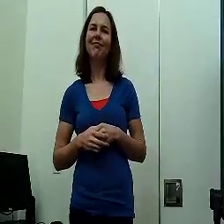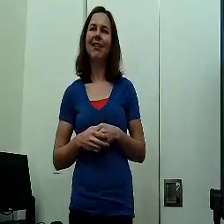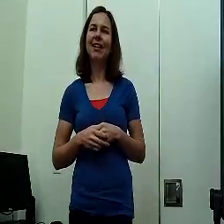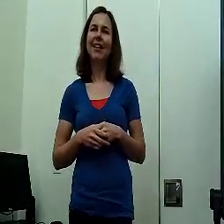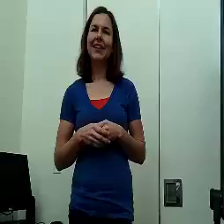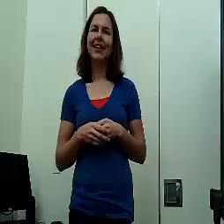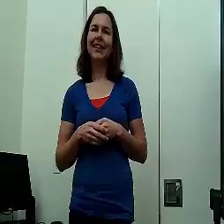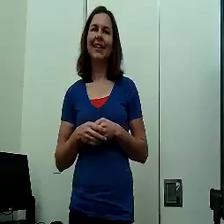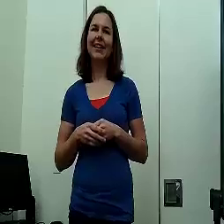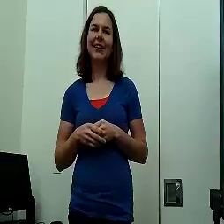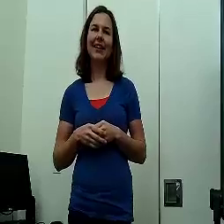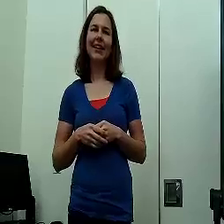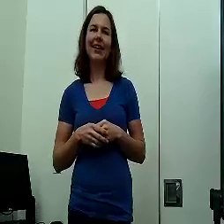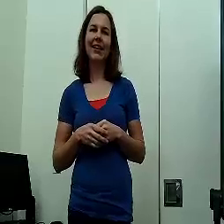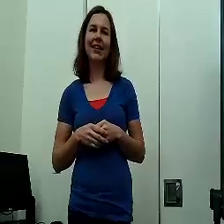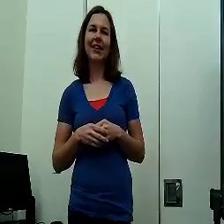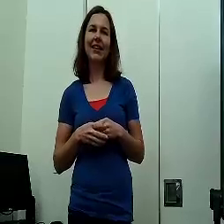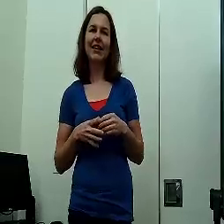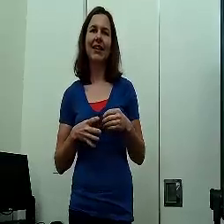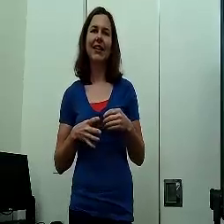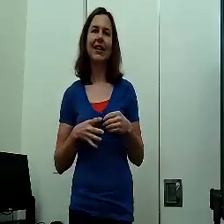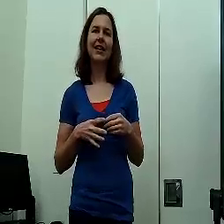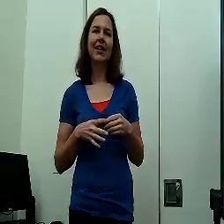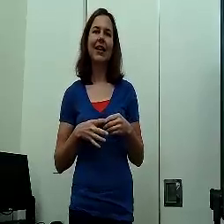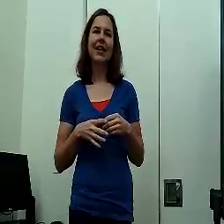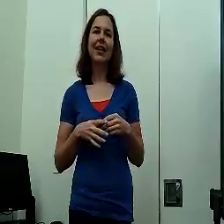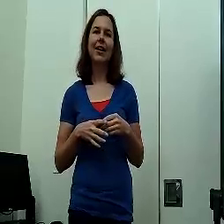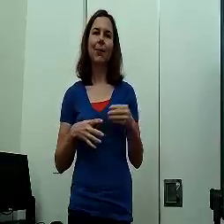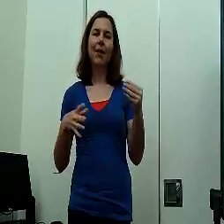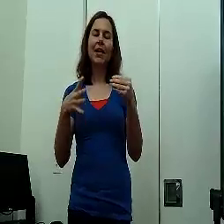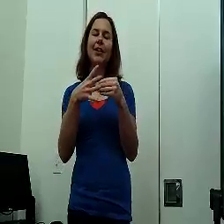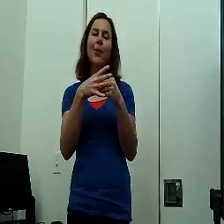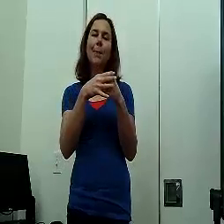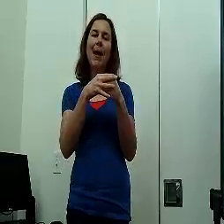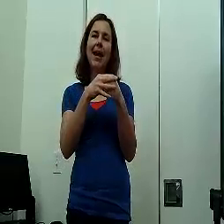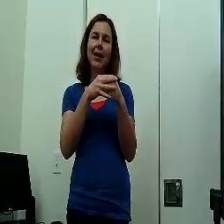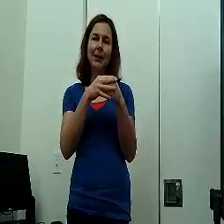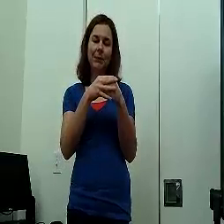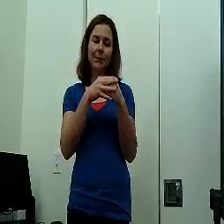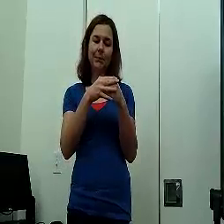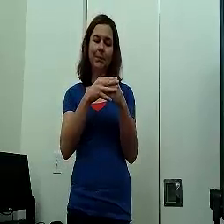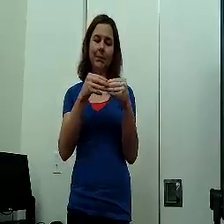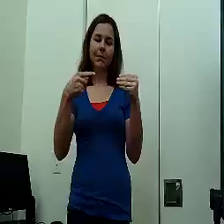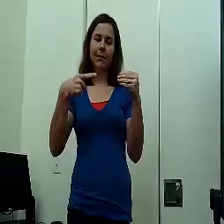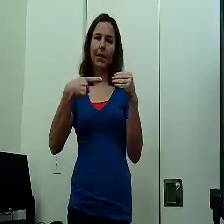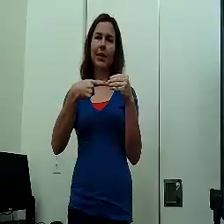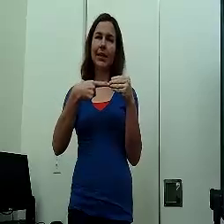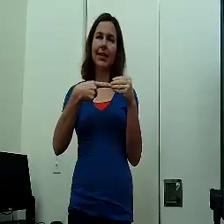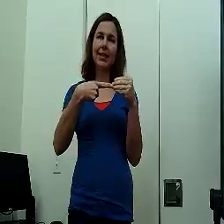I was thinking Yeah, I green think apple that has something to pie. do with the shape of a pear. No. So pear is like this.